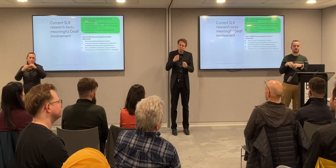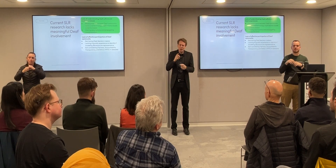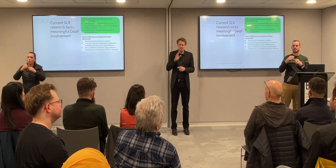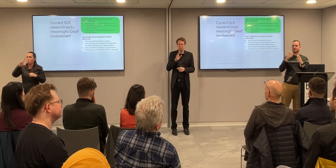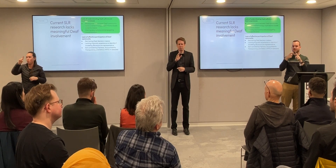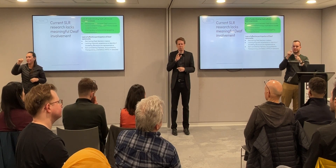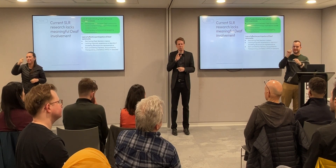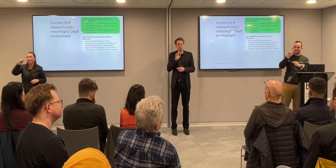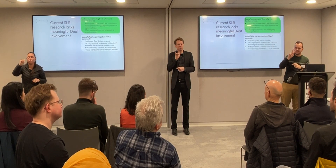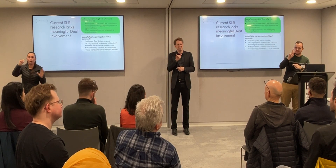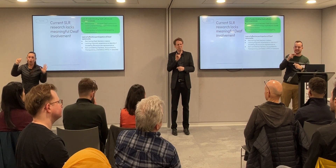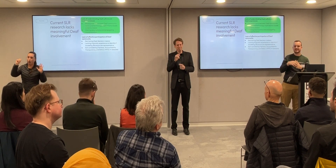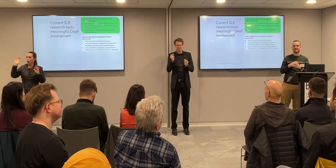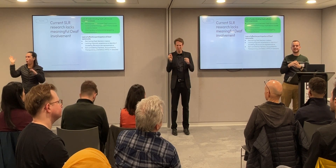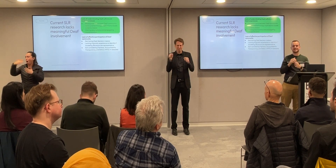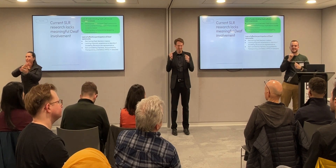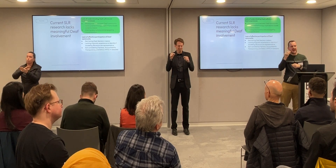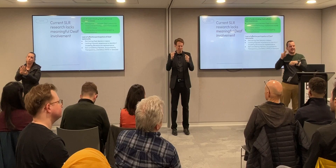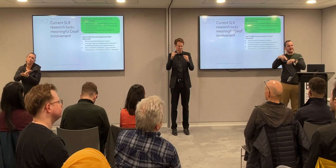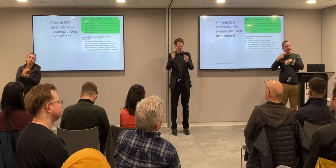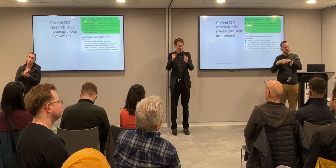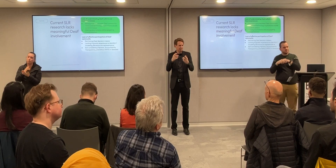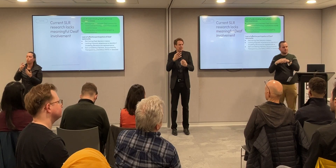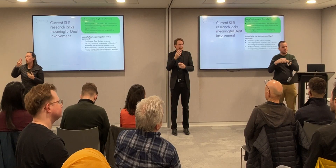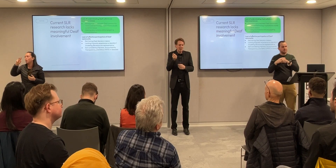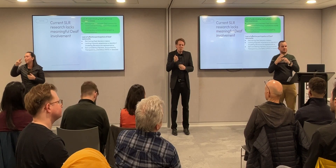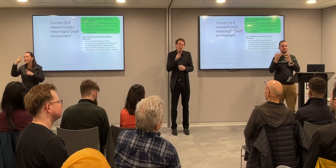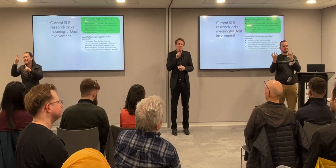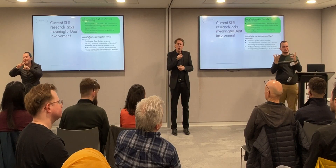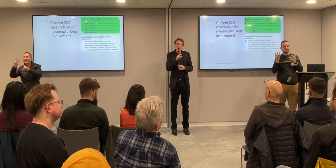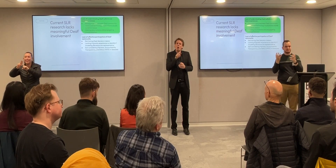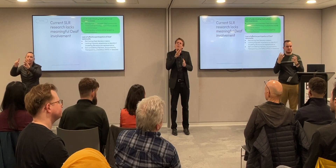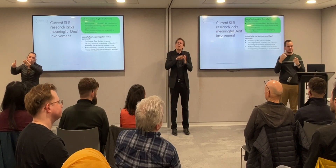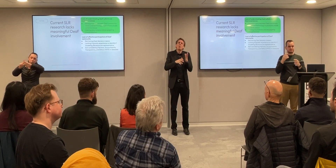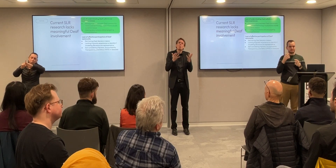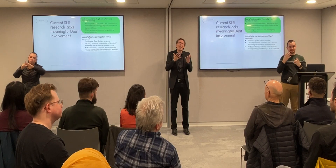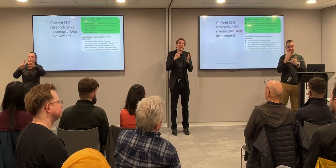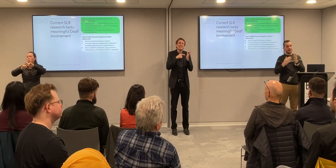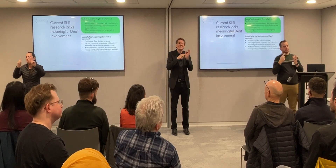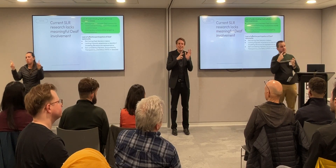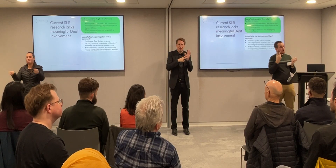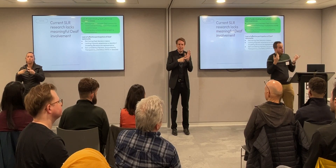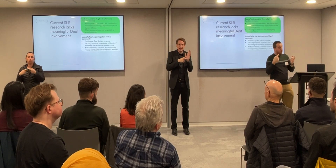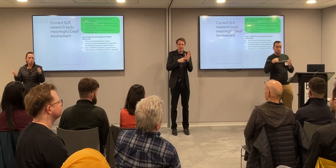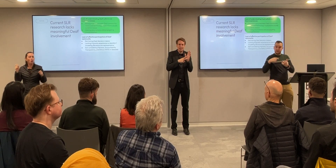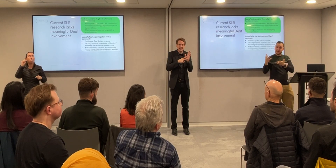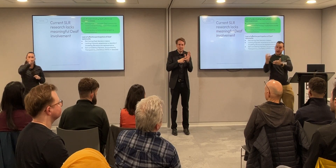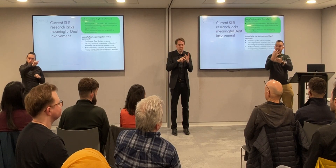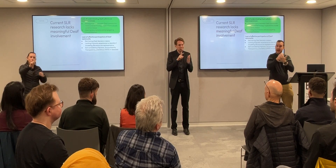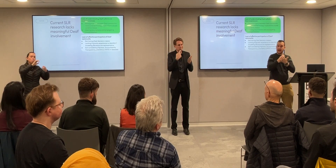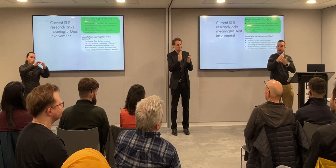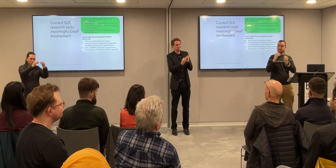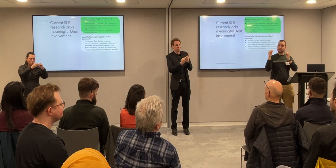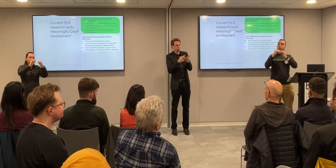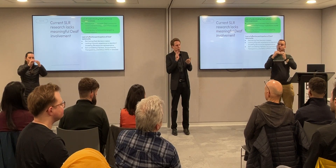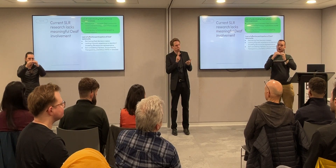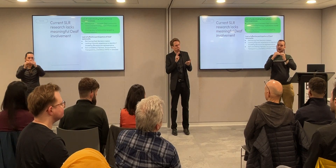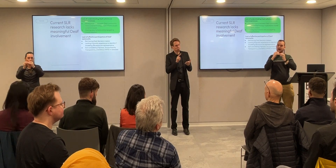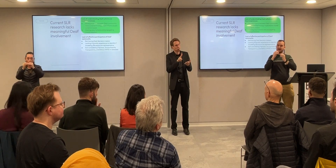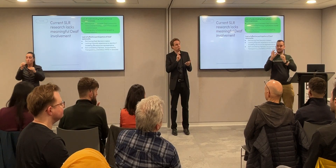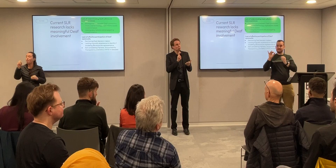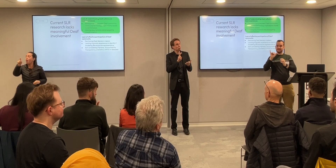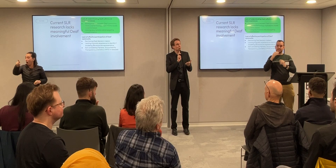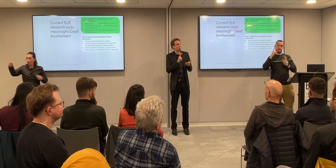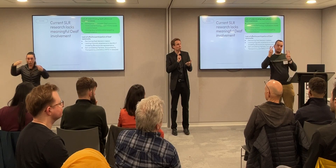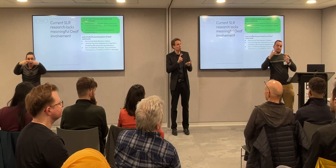from interpreted interactions. They're from TV. They're not natural. These are things that we're seeing. And some people said, oh yeah, well, we collected